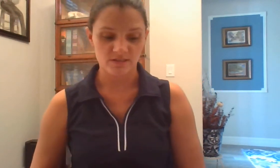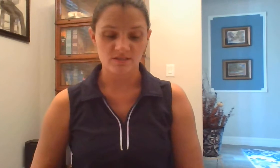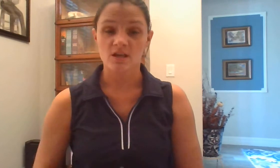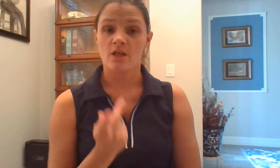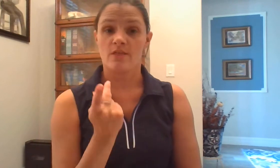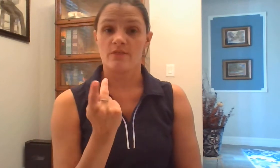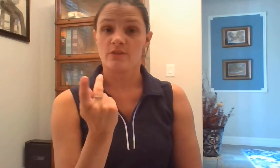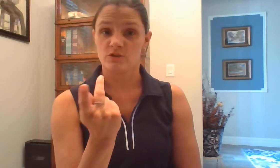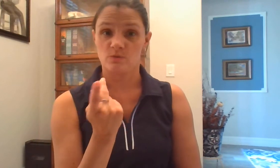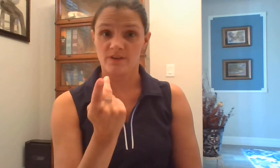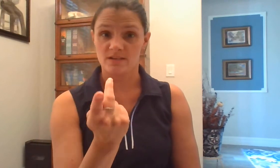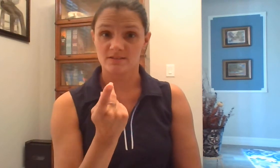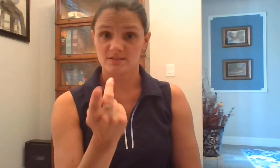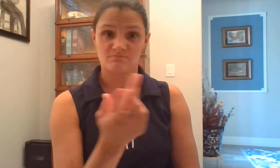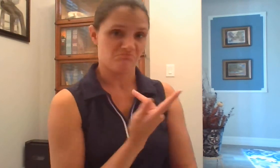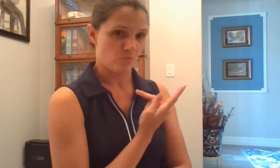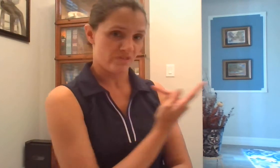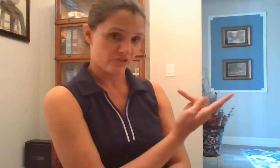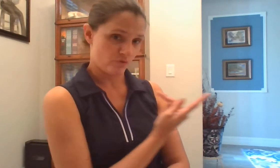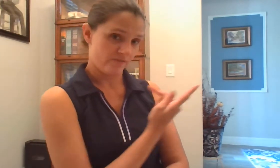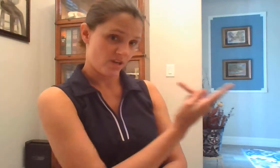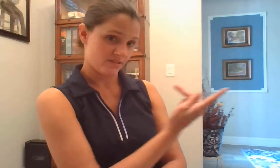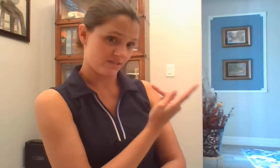the two of us or the two of us